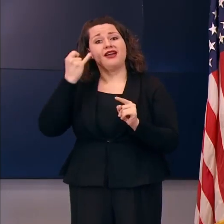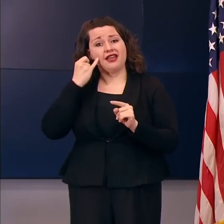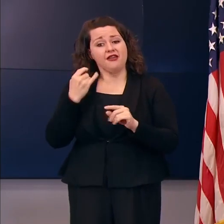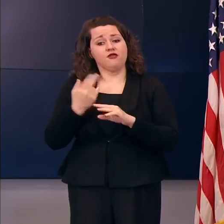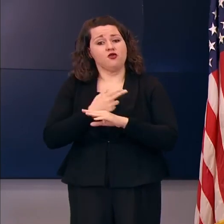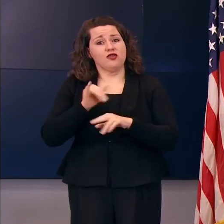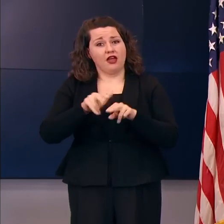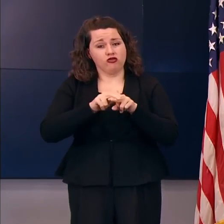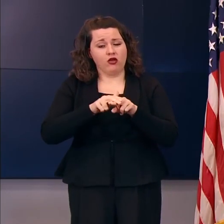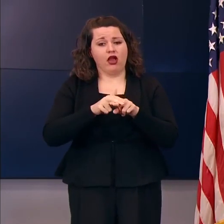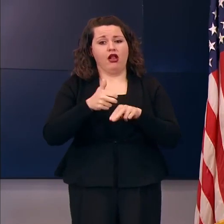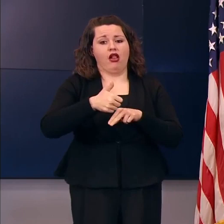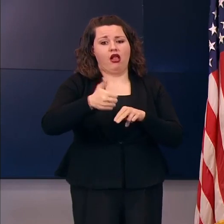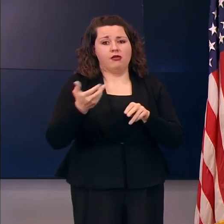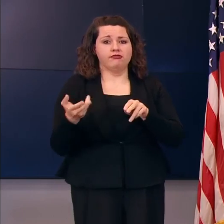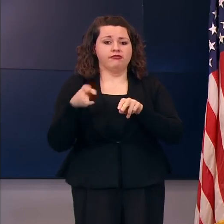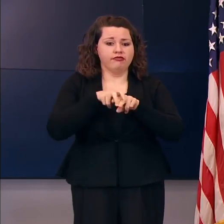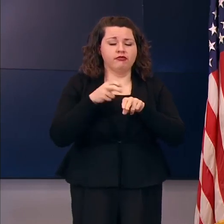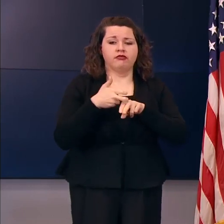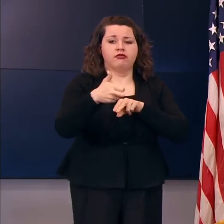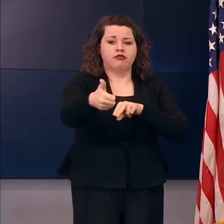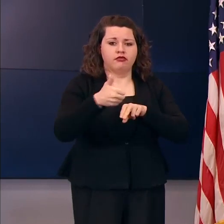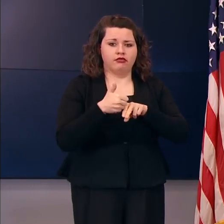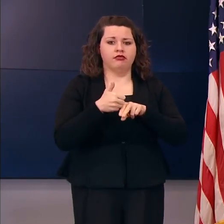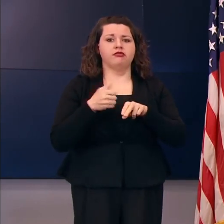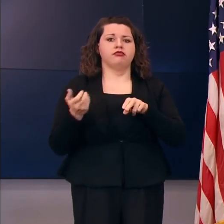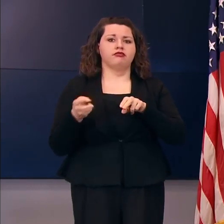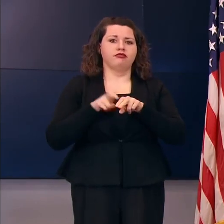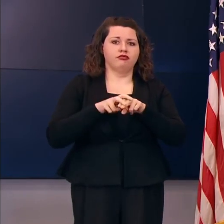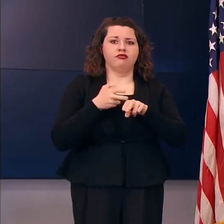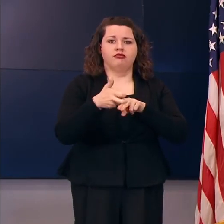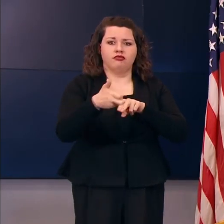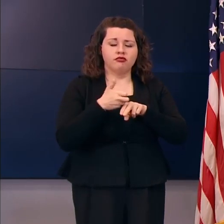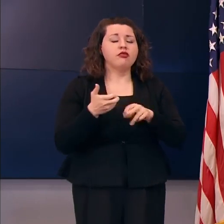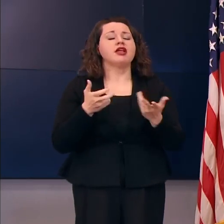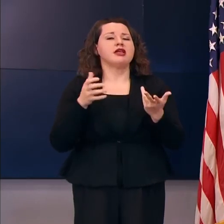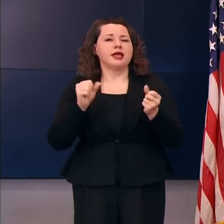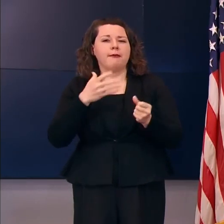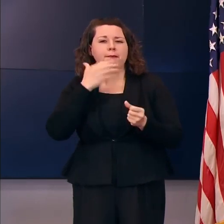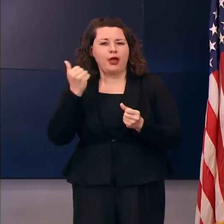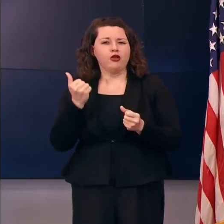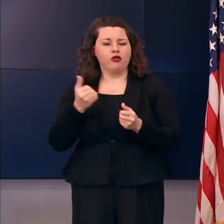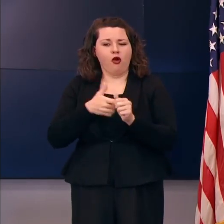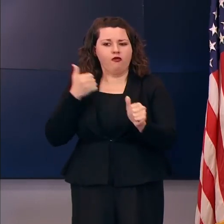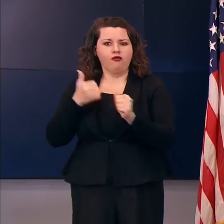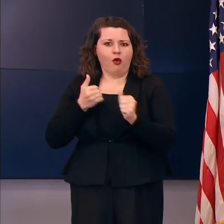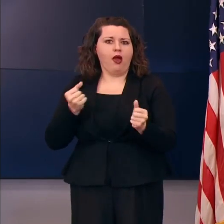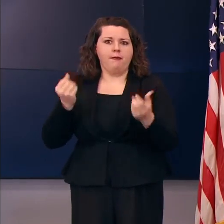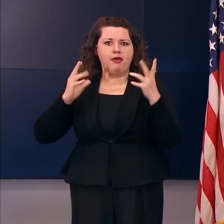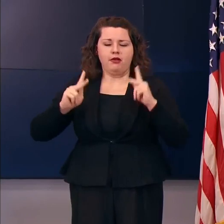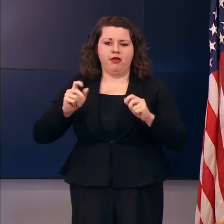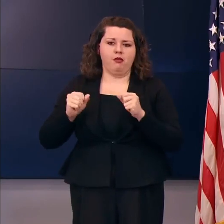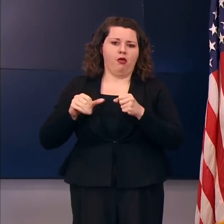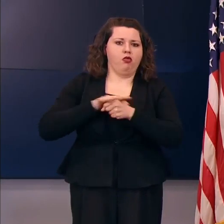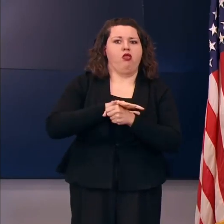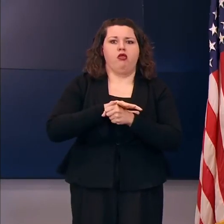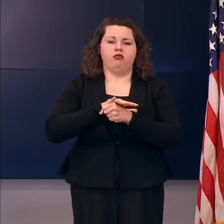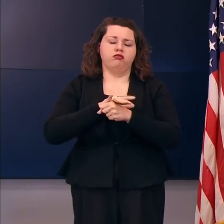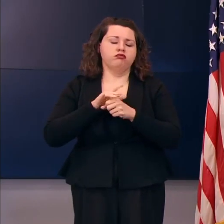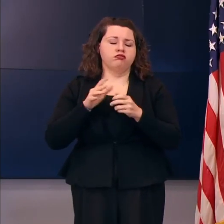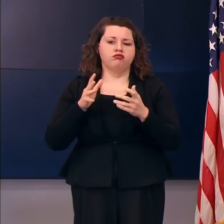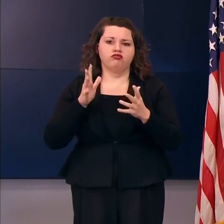use of that train car and avoid rush hours, then we can manage that in a better way and optimize care for the people who really need